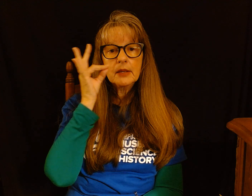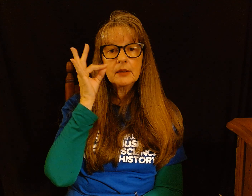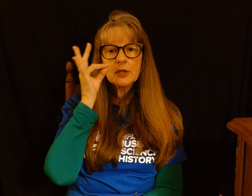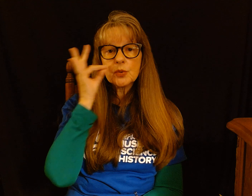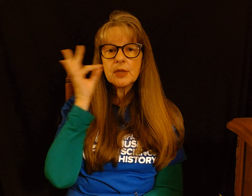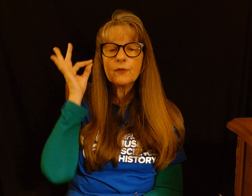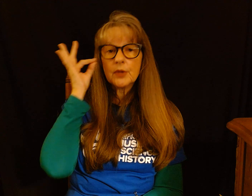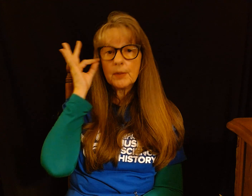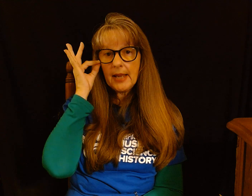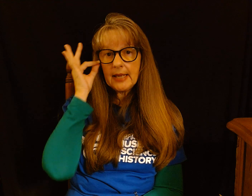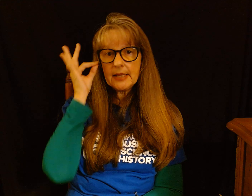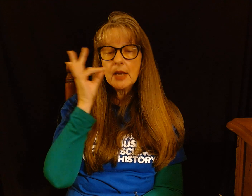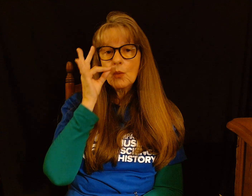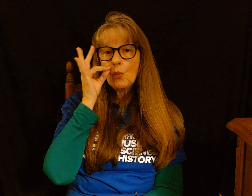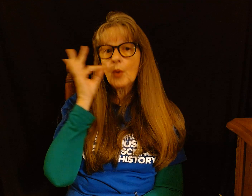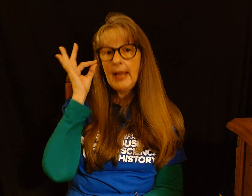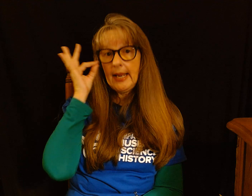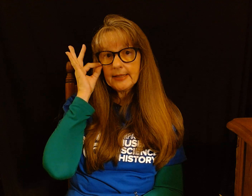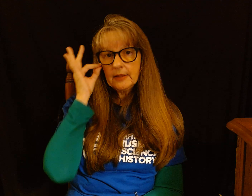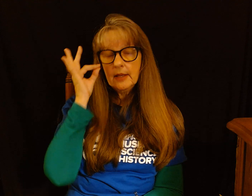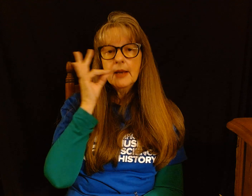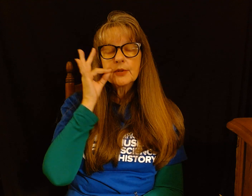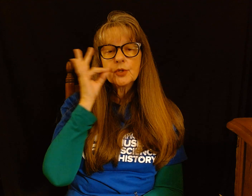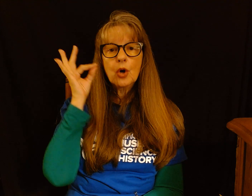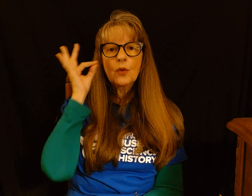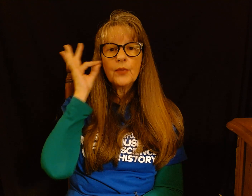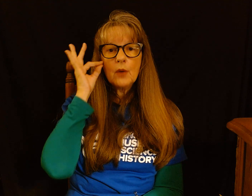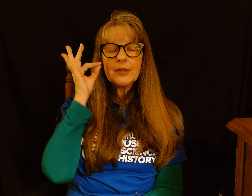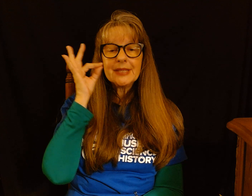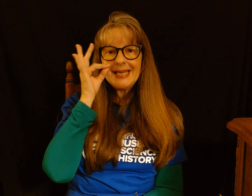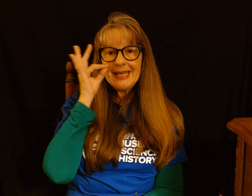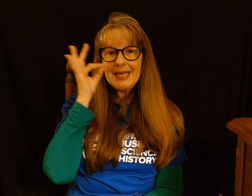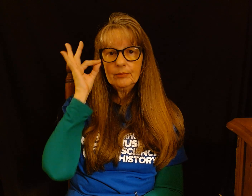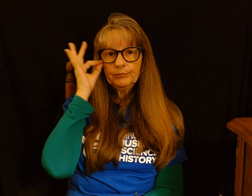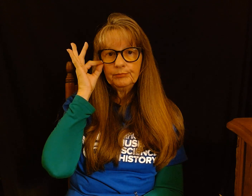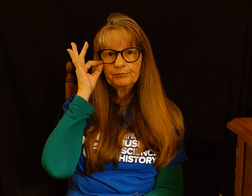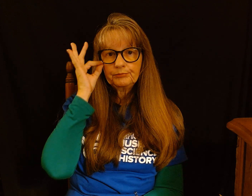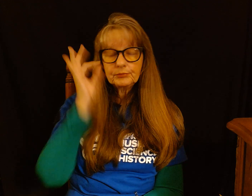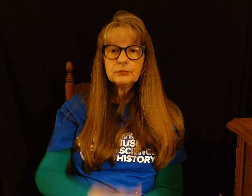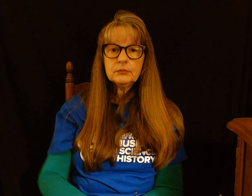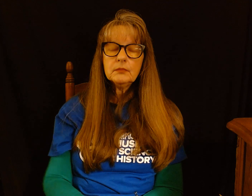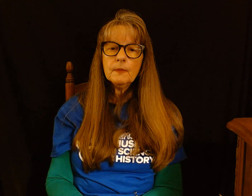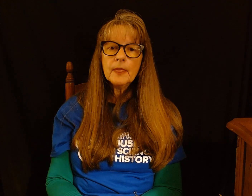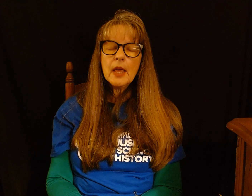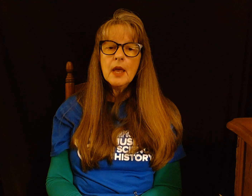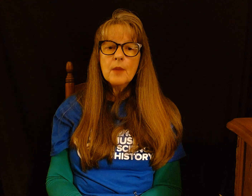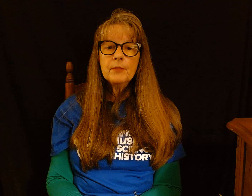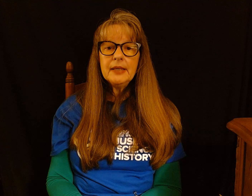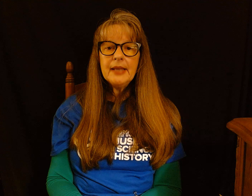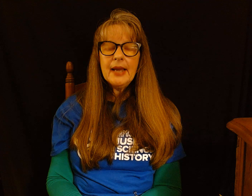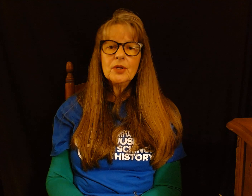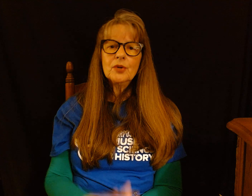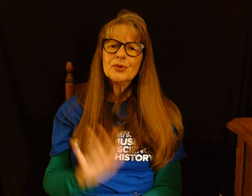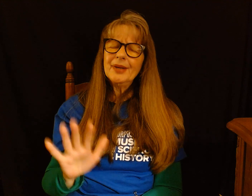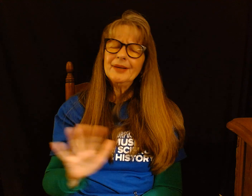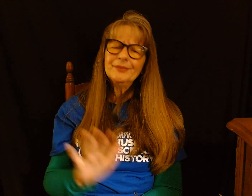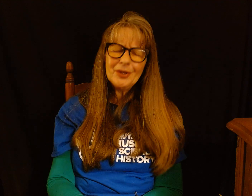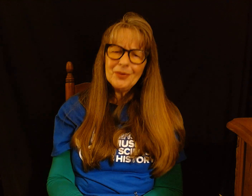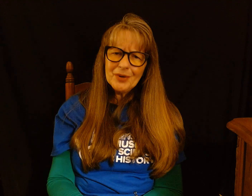this was like for the war paint. So that was Indian. But now Indians are going, we're not always